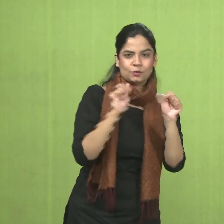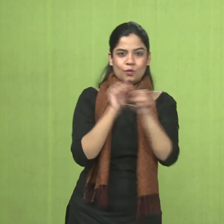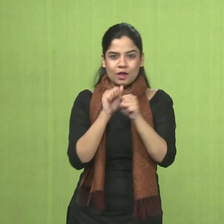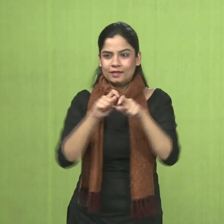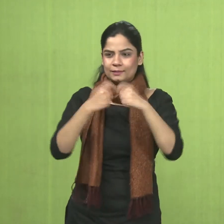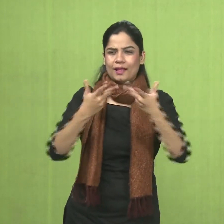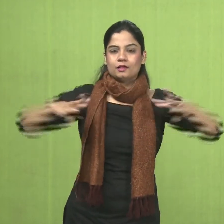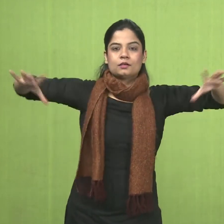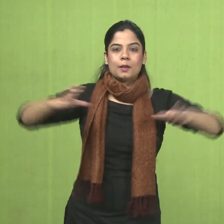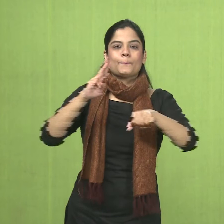members.